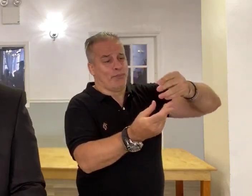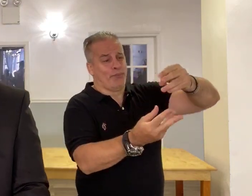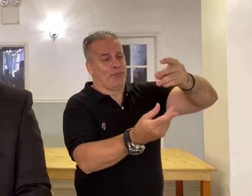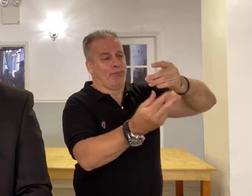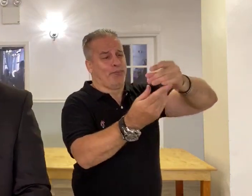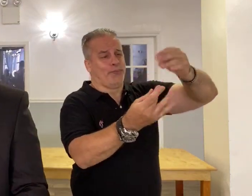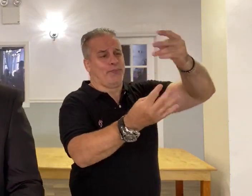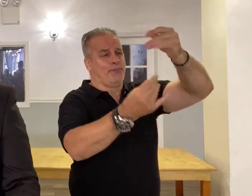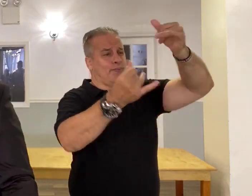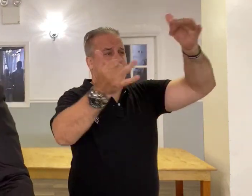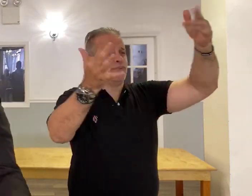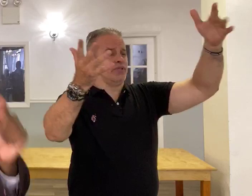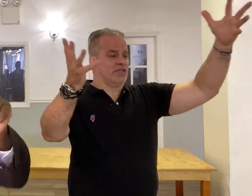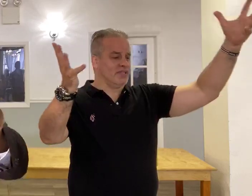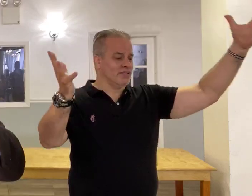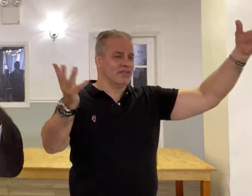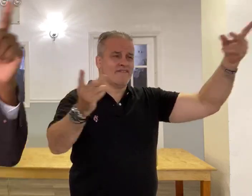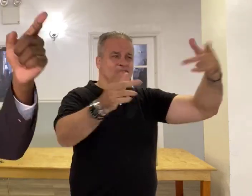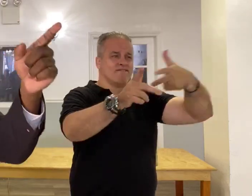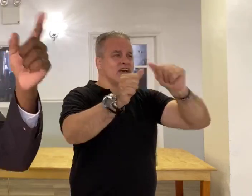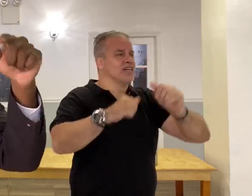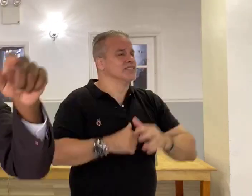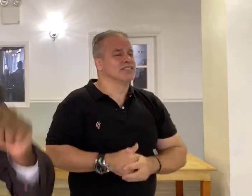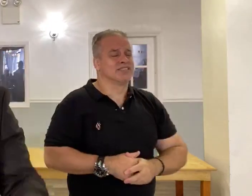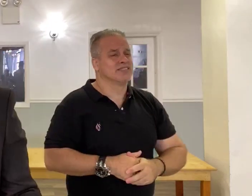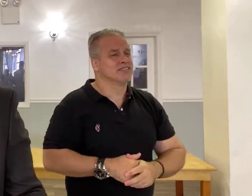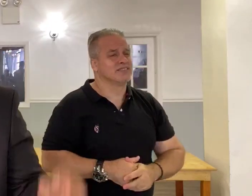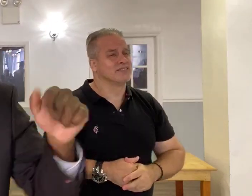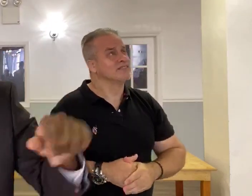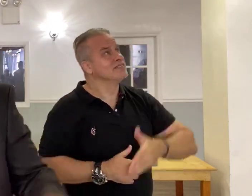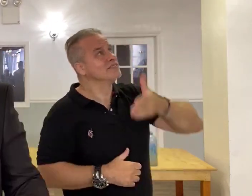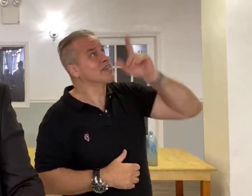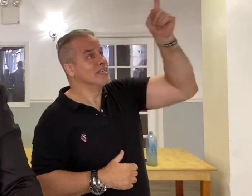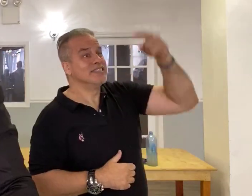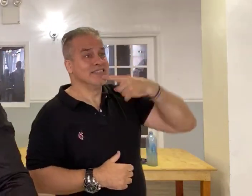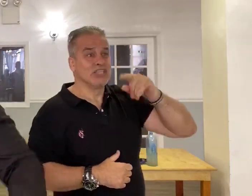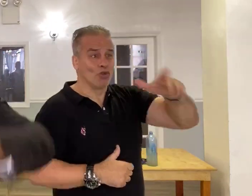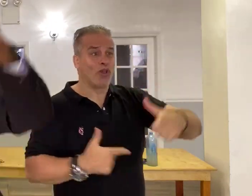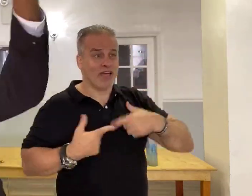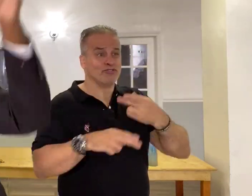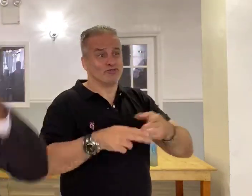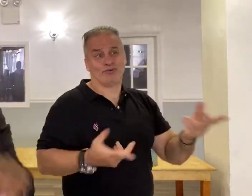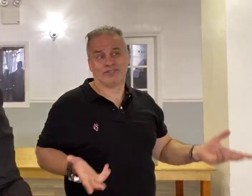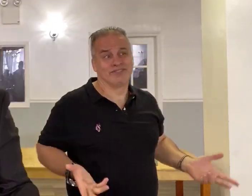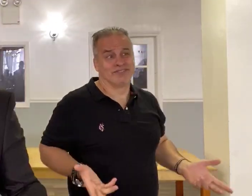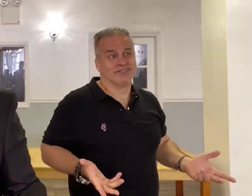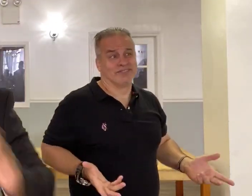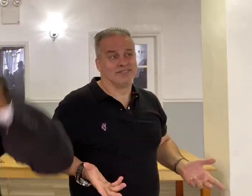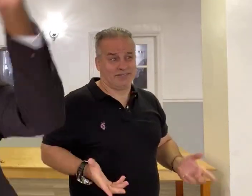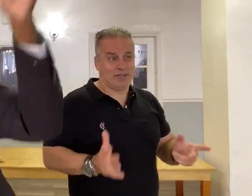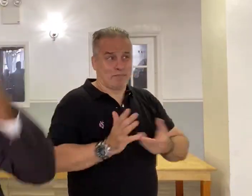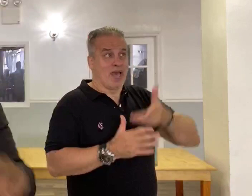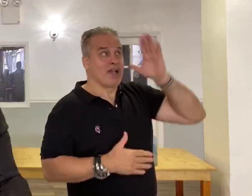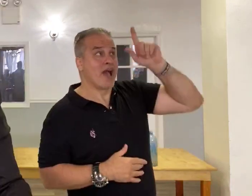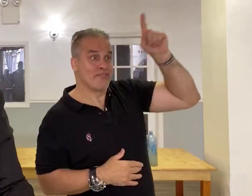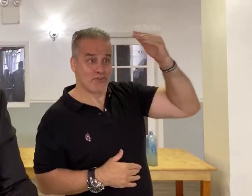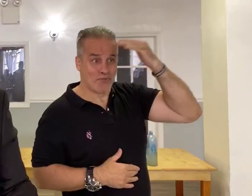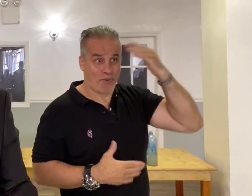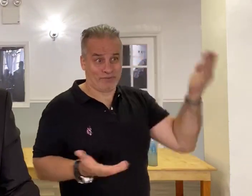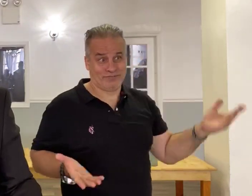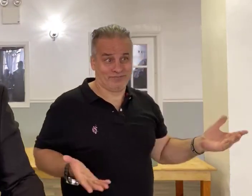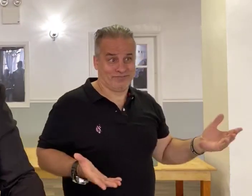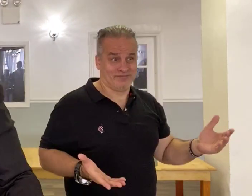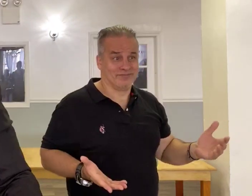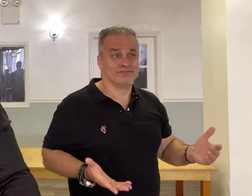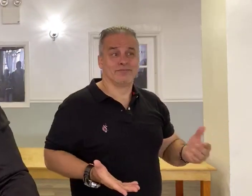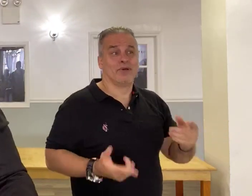you'll be around tomorrow. We don't know if Christ will come tonight. He may come 50 years from now. He may come 100 years